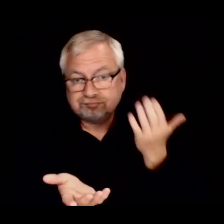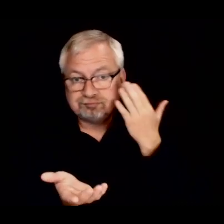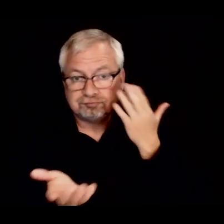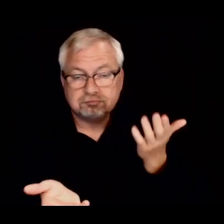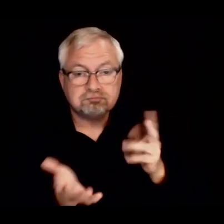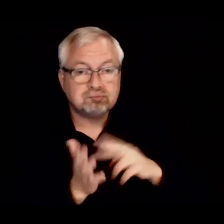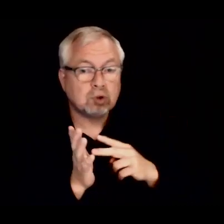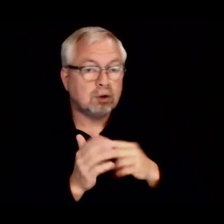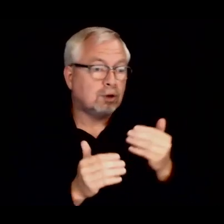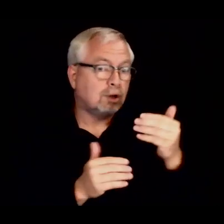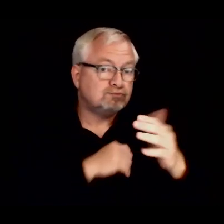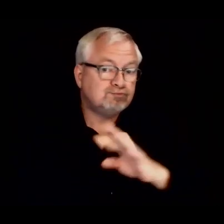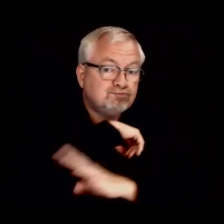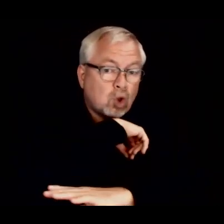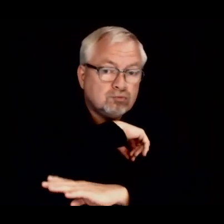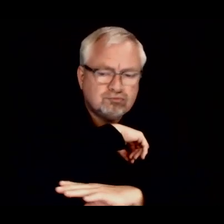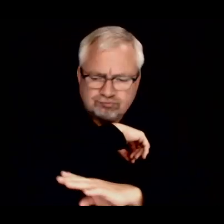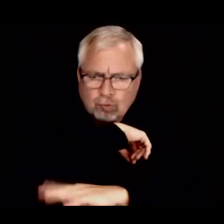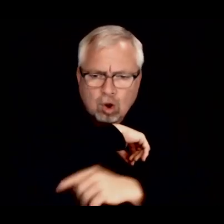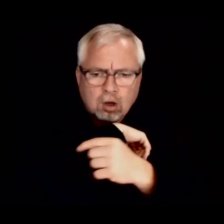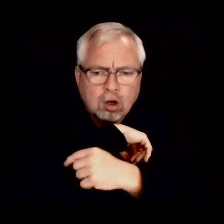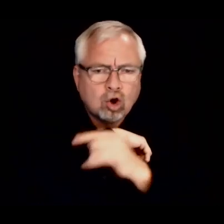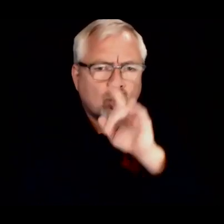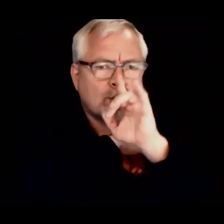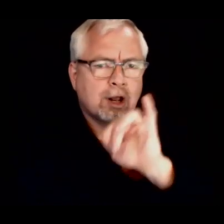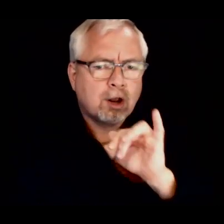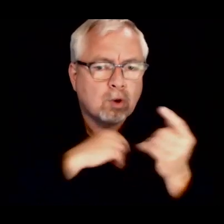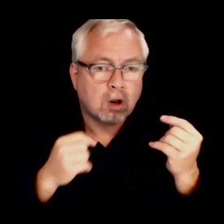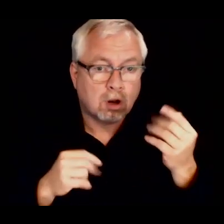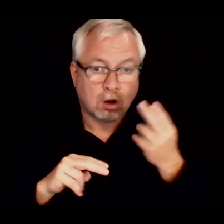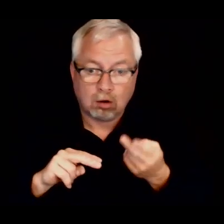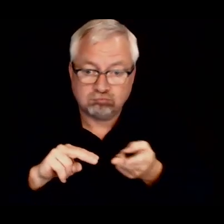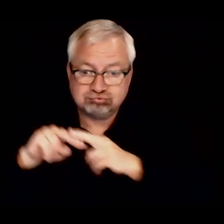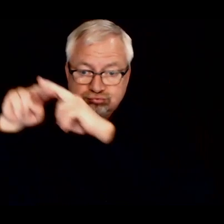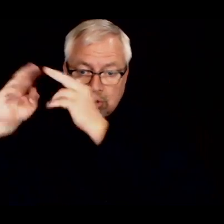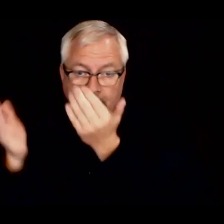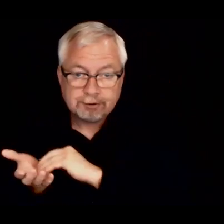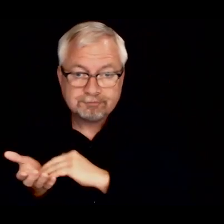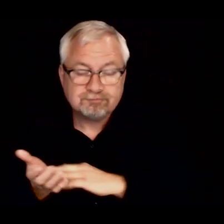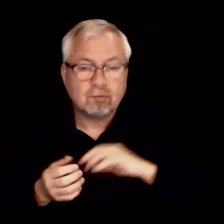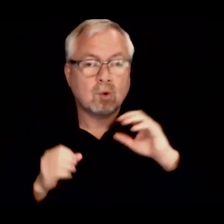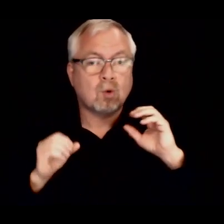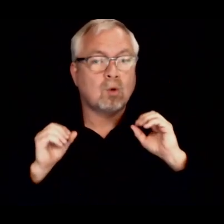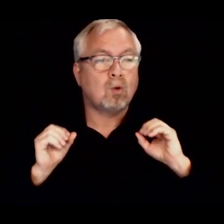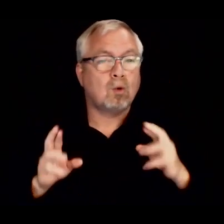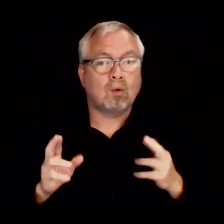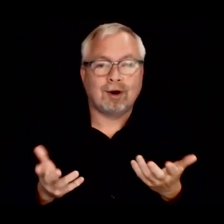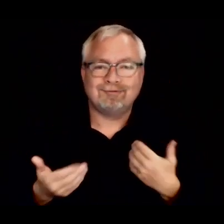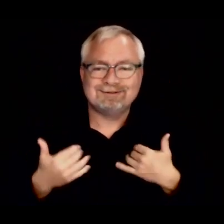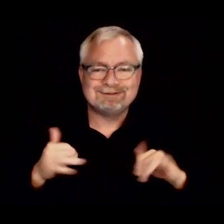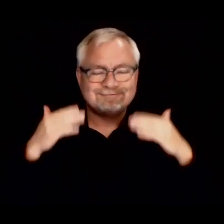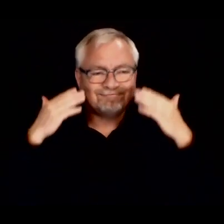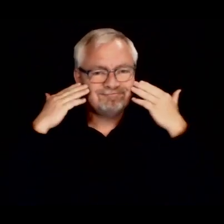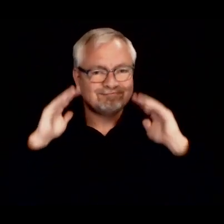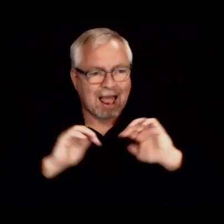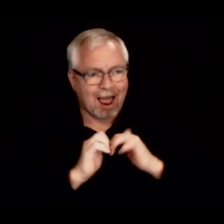we're continuing to watch that, and there hasn't been a clear message about seasonality at this point. Thank you all. Appreciate